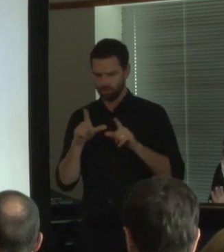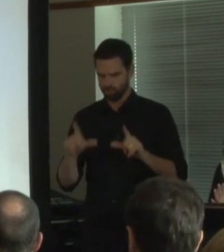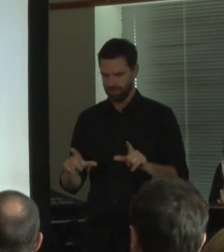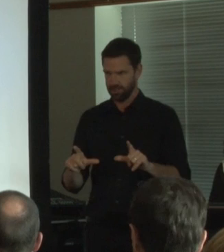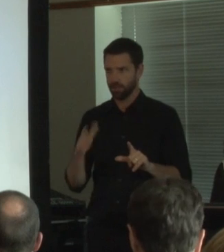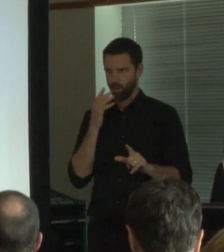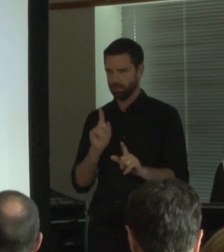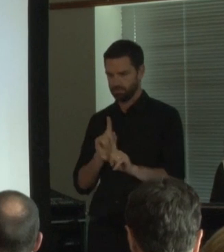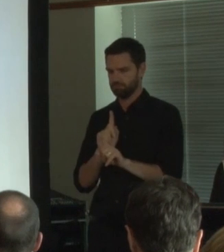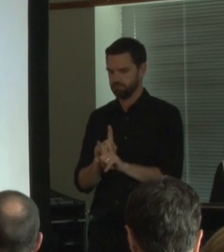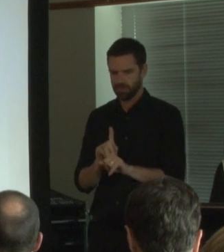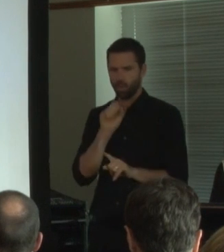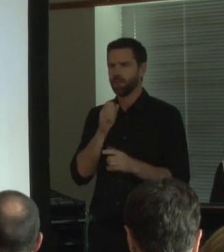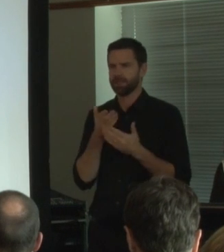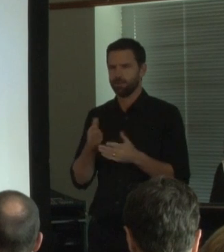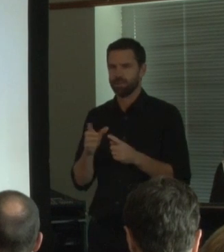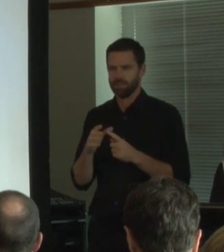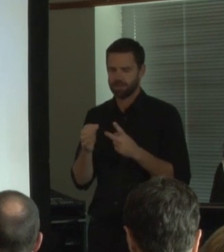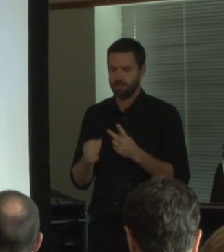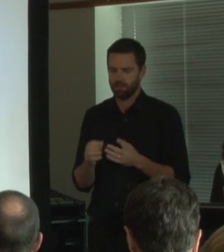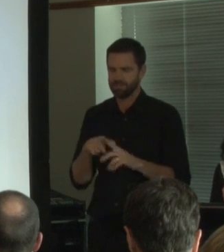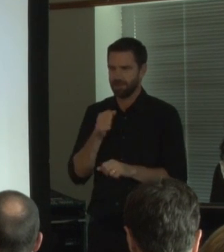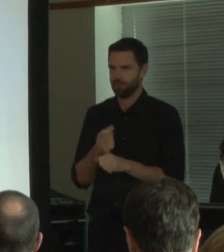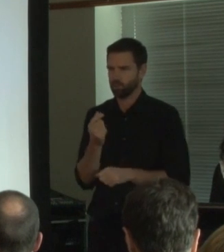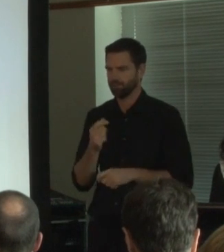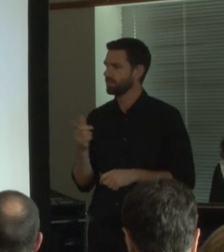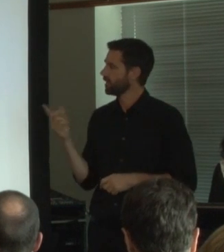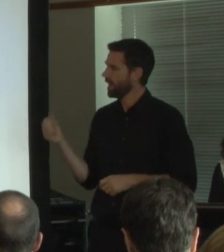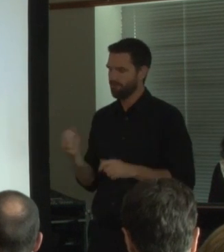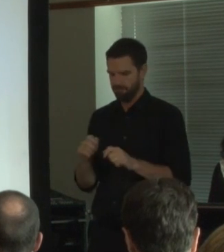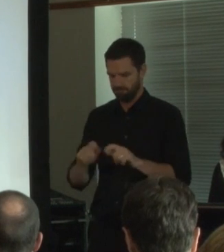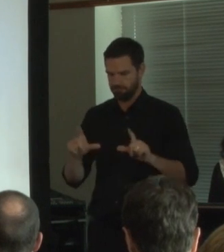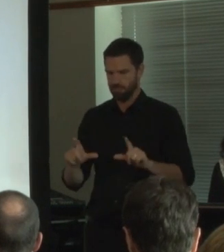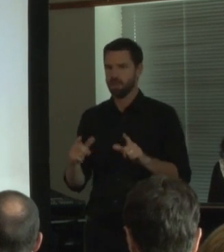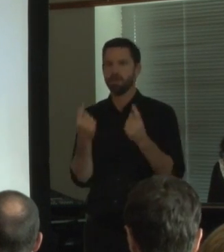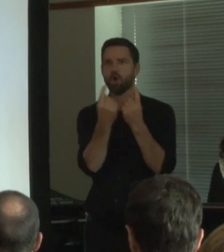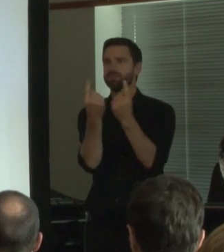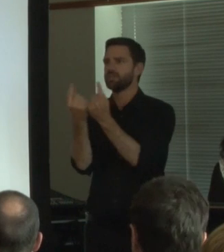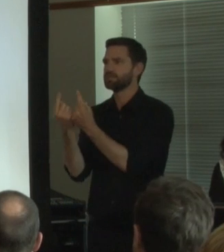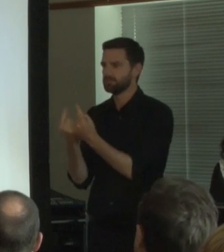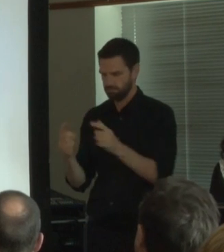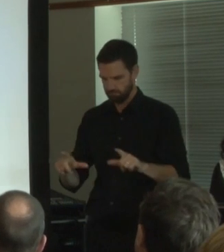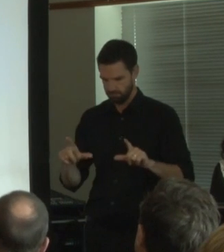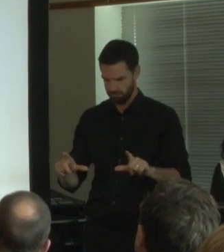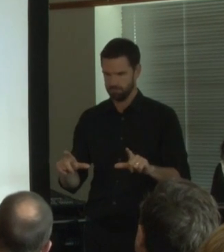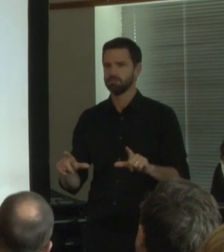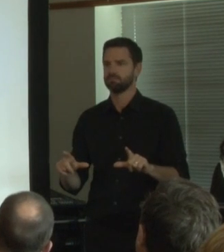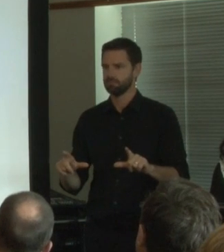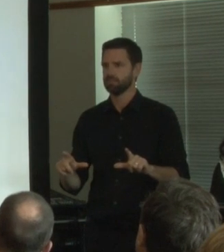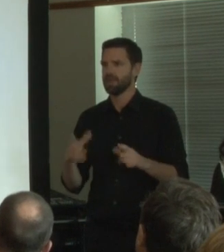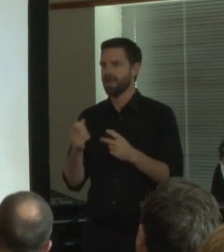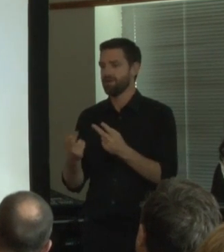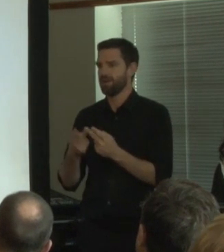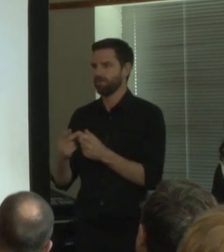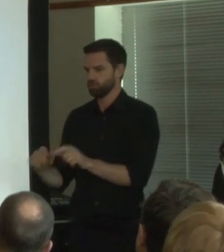and I'll give you an example in just a minute, has all the objects laid out with our design scheme of the case on it. And then we have a second